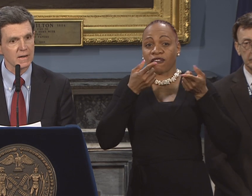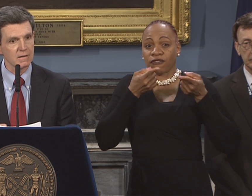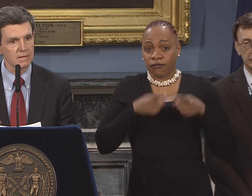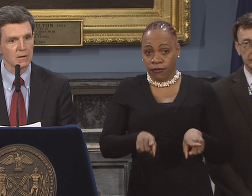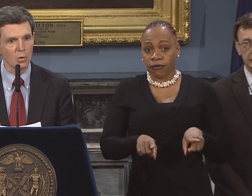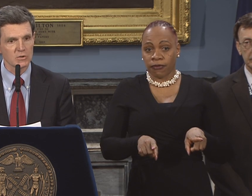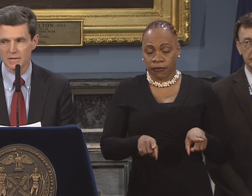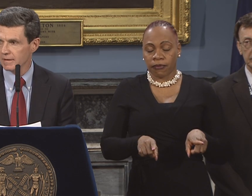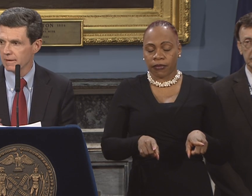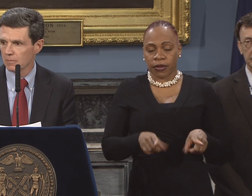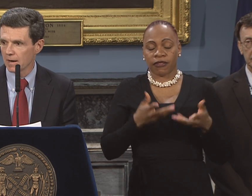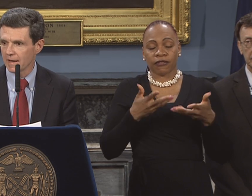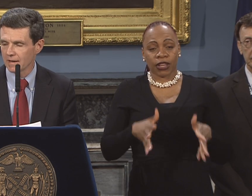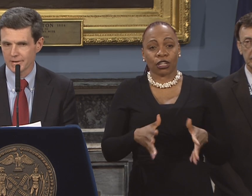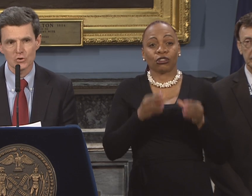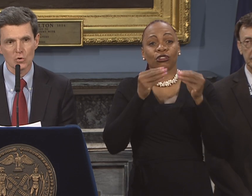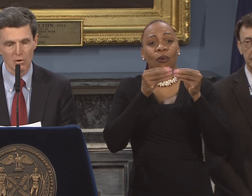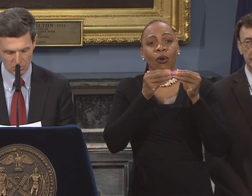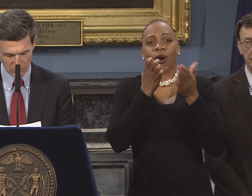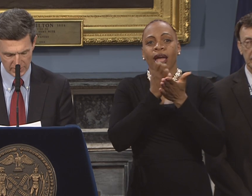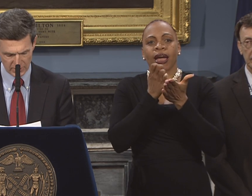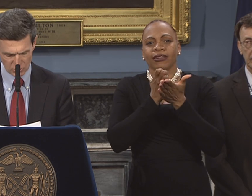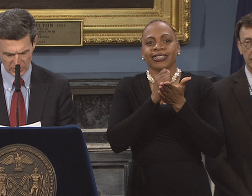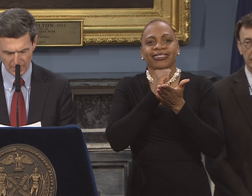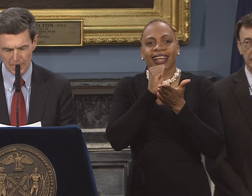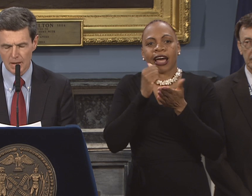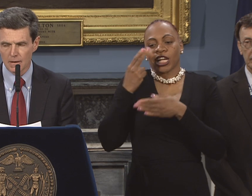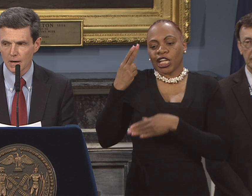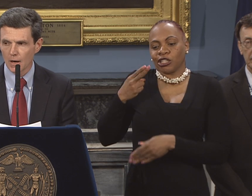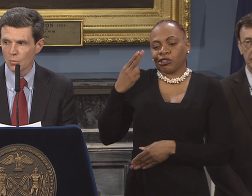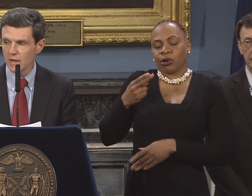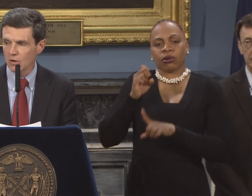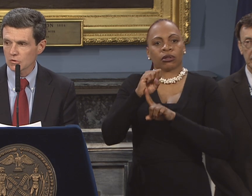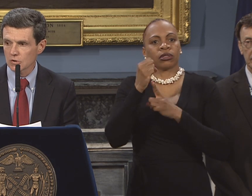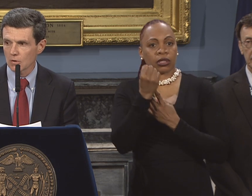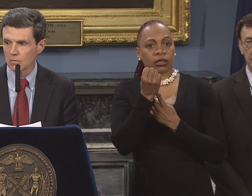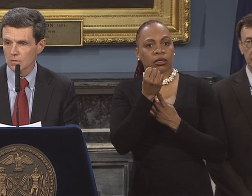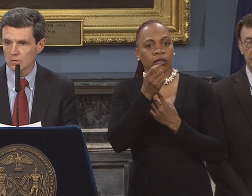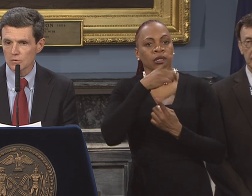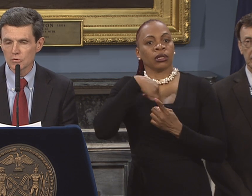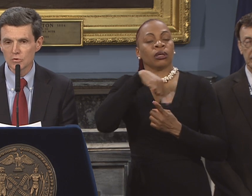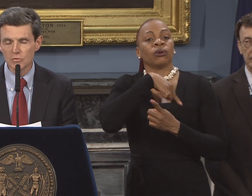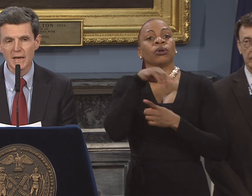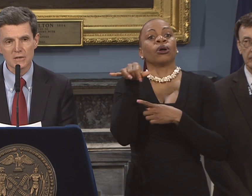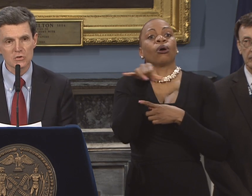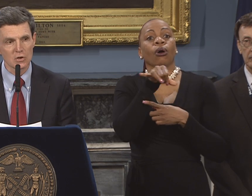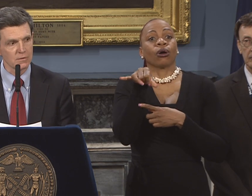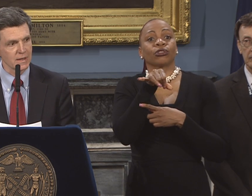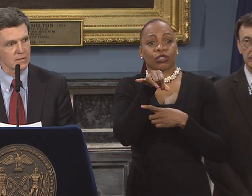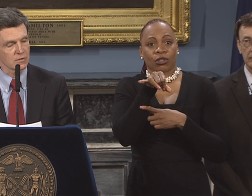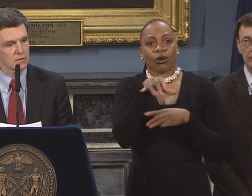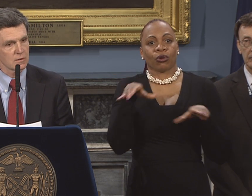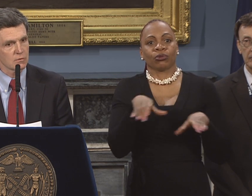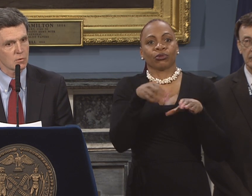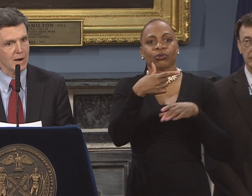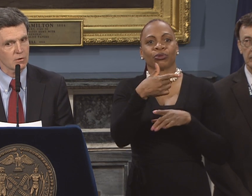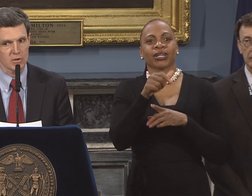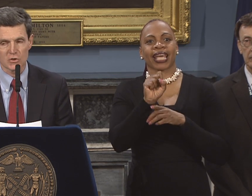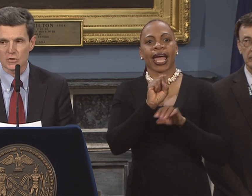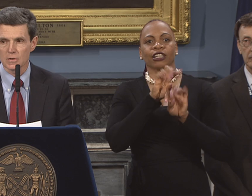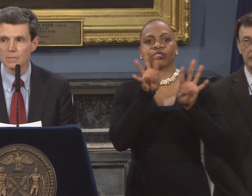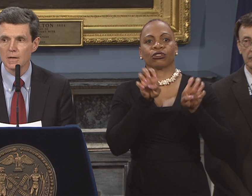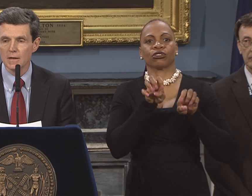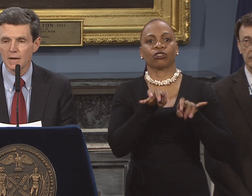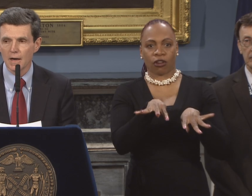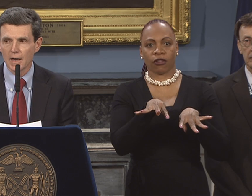evidence that there wasn't a historical condition. We also do gas surveys throughout